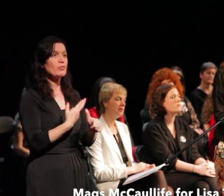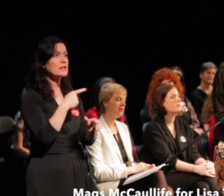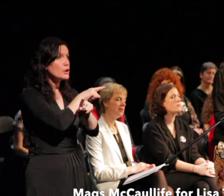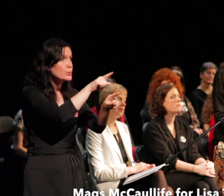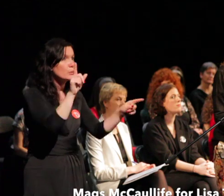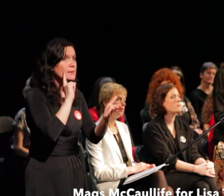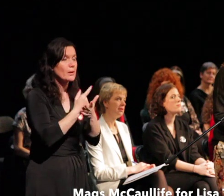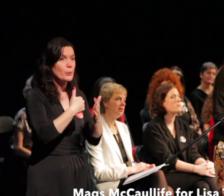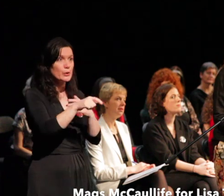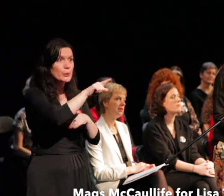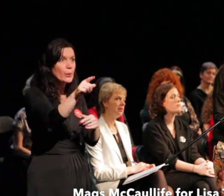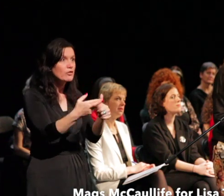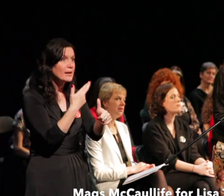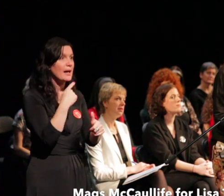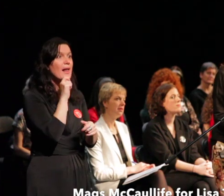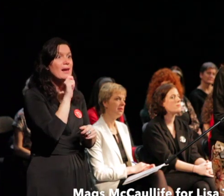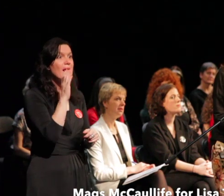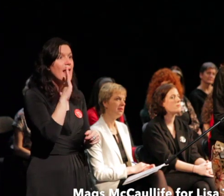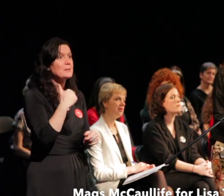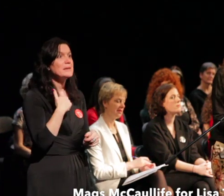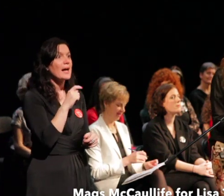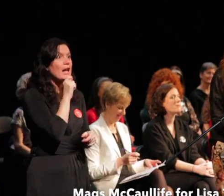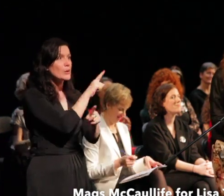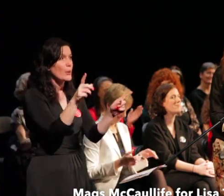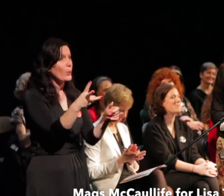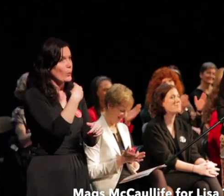decide when you're ready. And let me tell you, we're all ready.